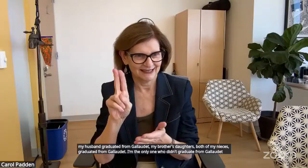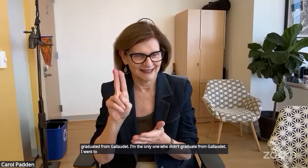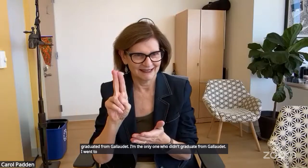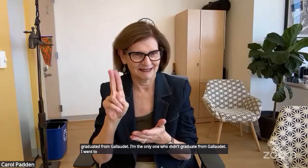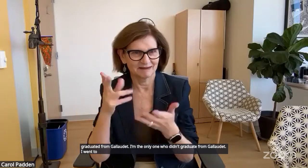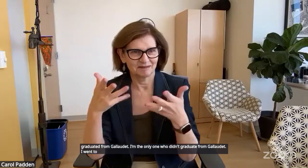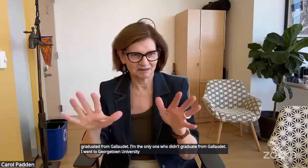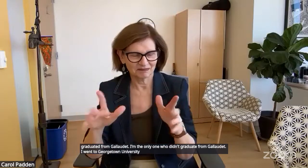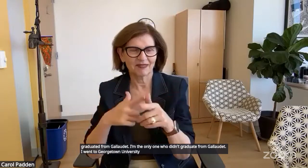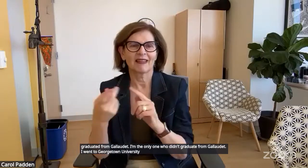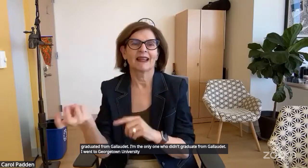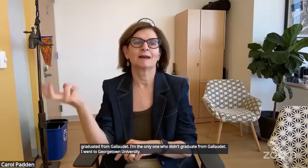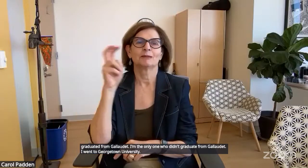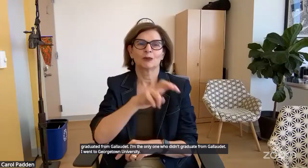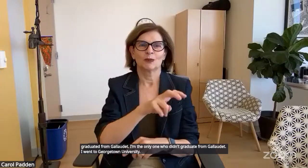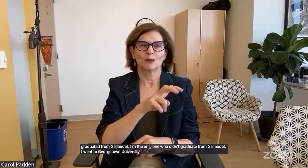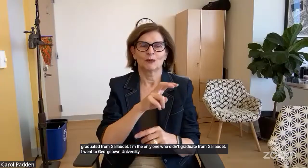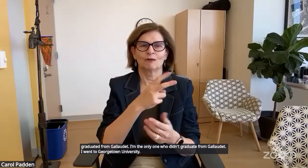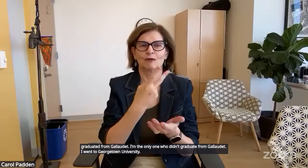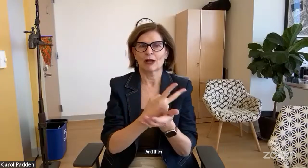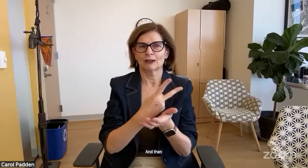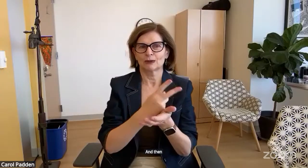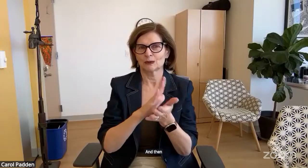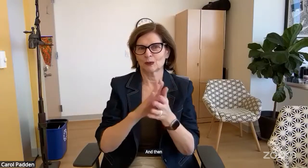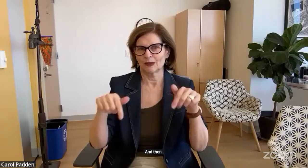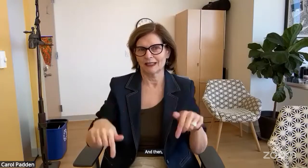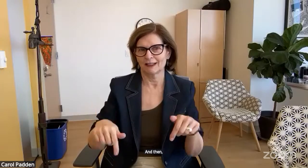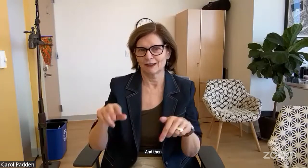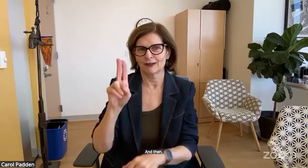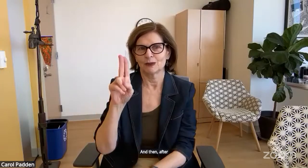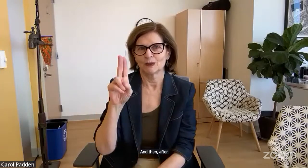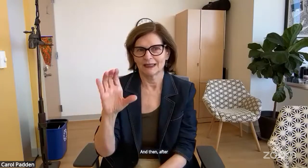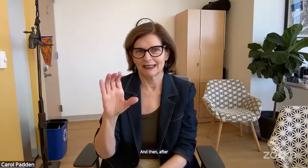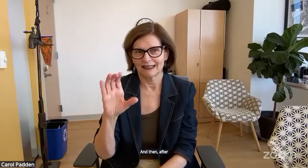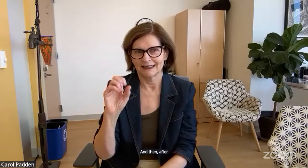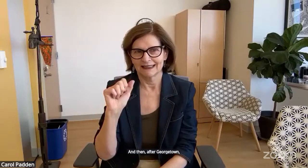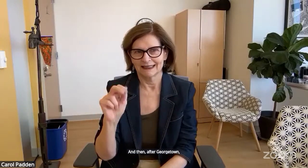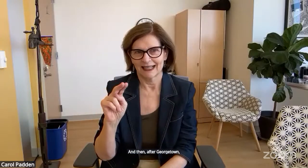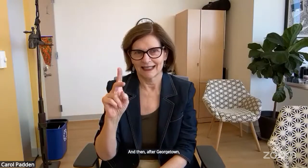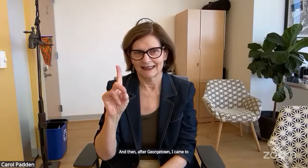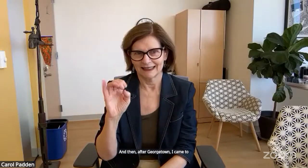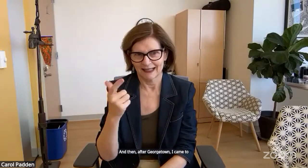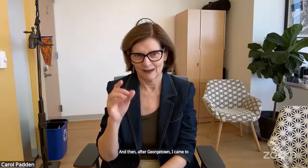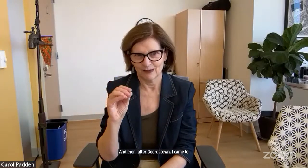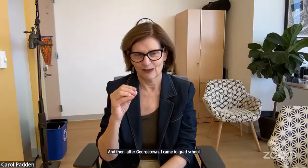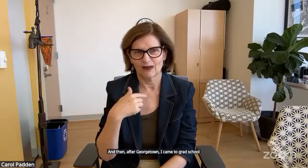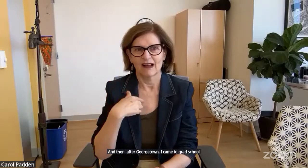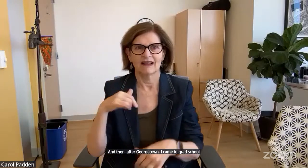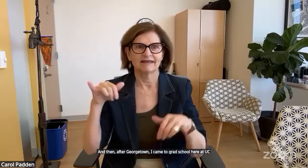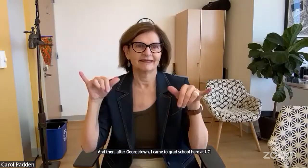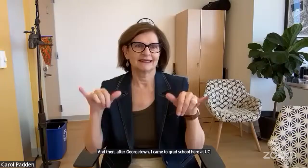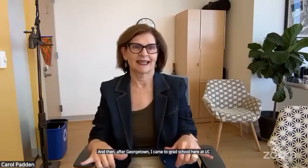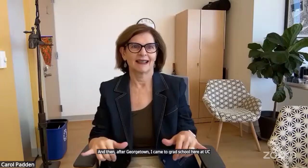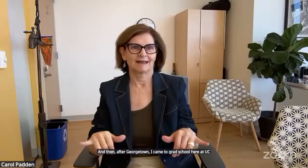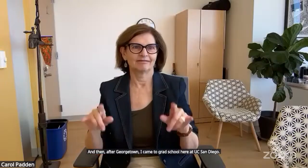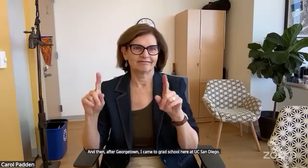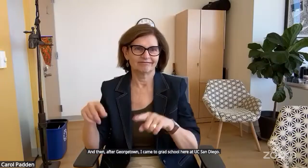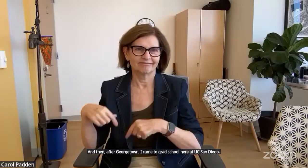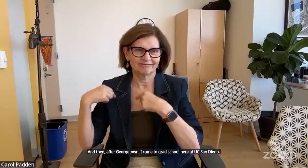Georgetown University. And then after Georgetown, I came to grad school here at UC San Diego. And